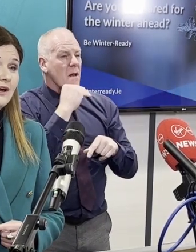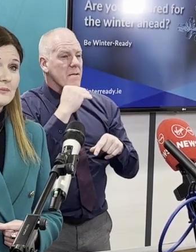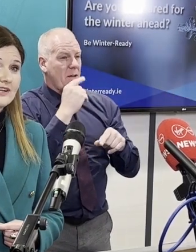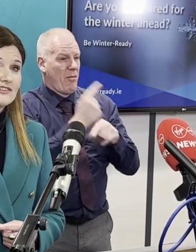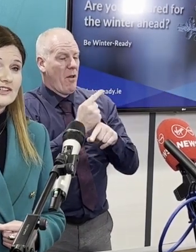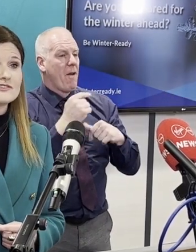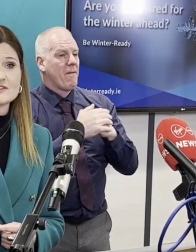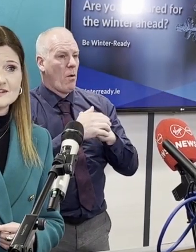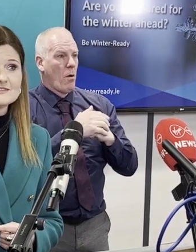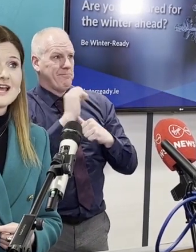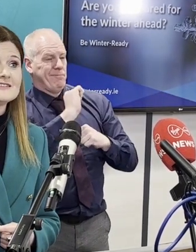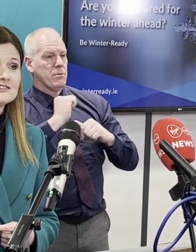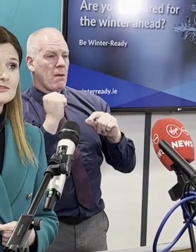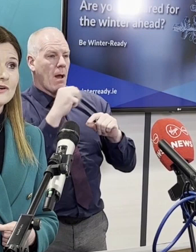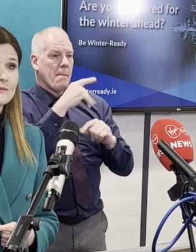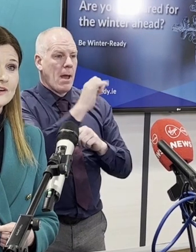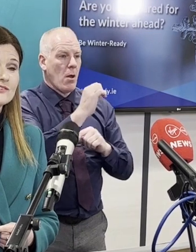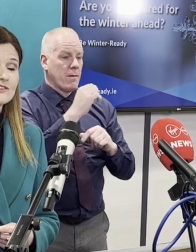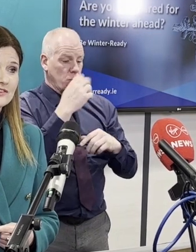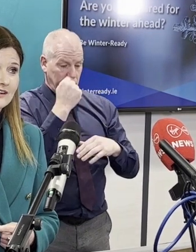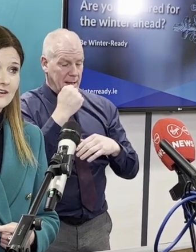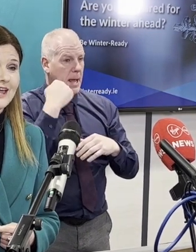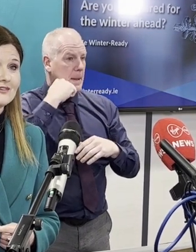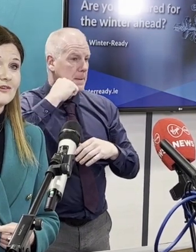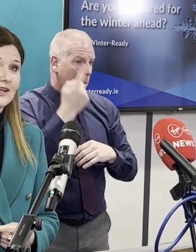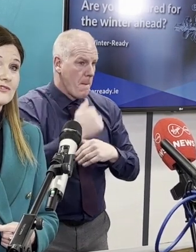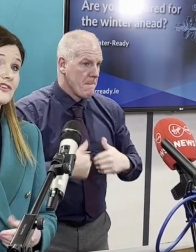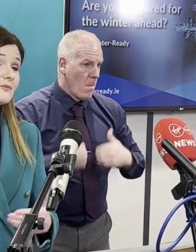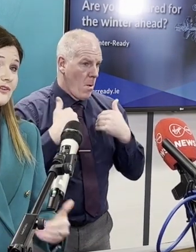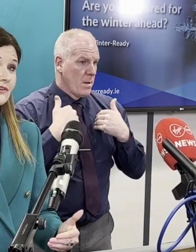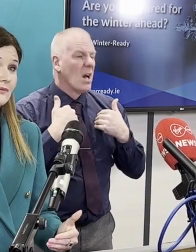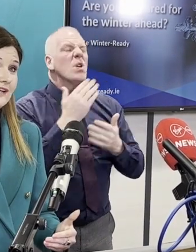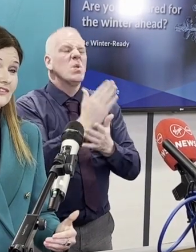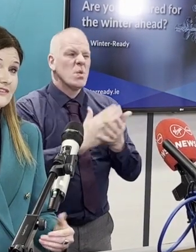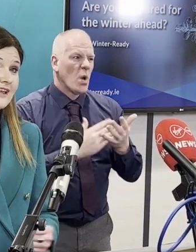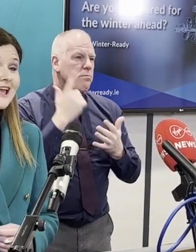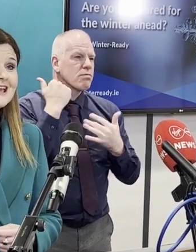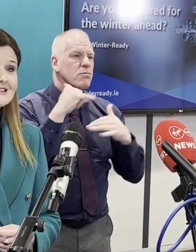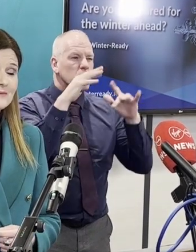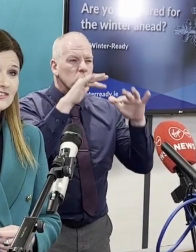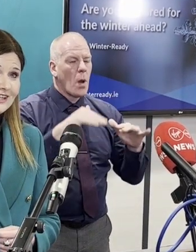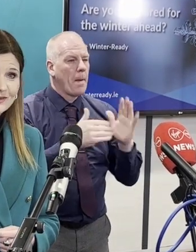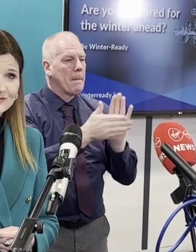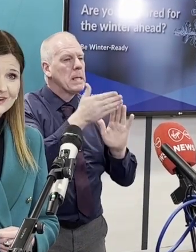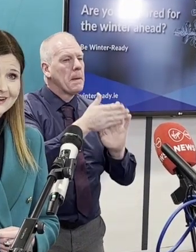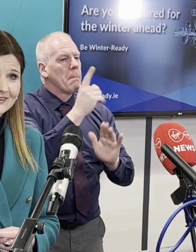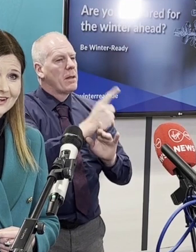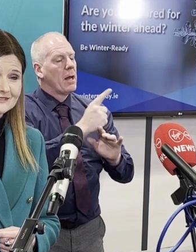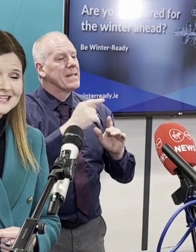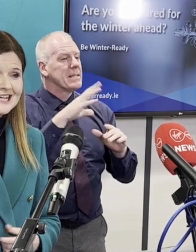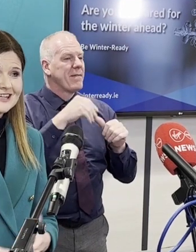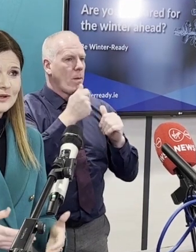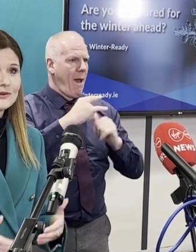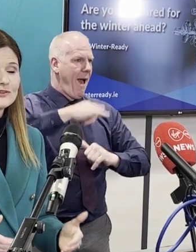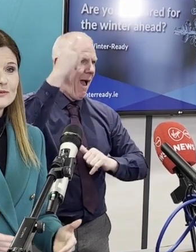into operation tonight and into tomorrow morning for Donegal and for Mayo, for some snow accumulations, especially over higher